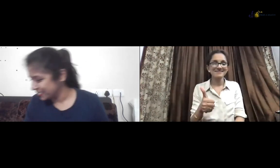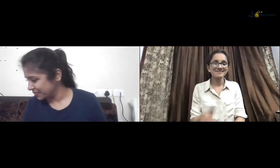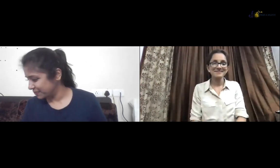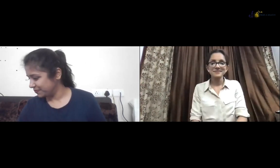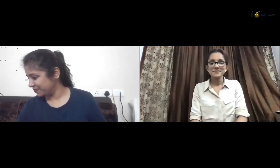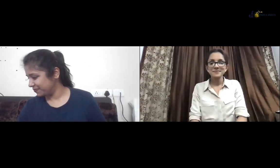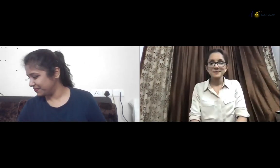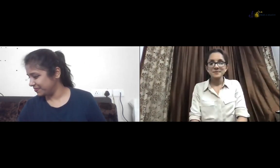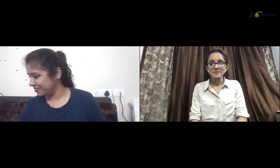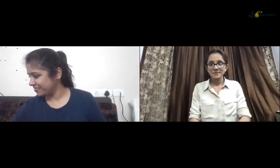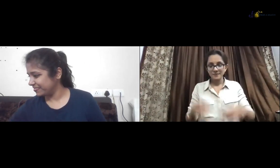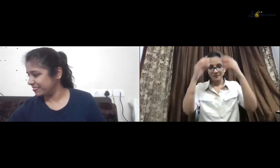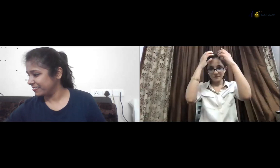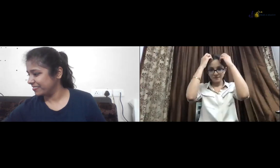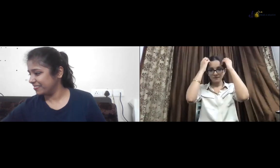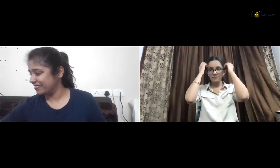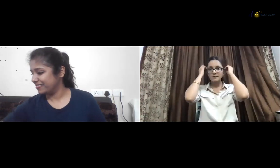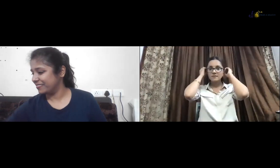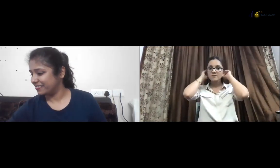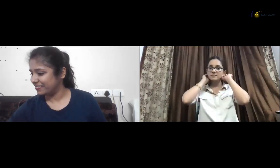Survi. Thank you so much.